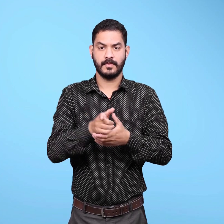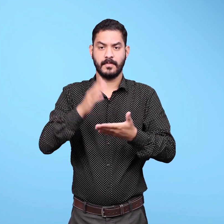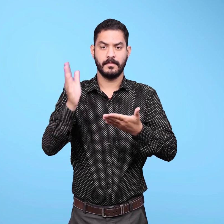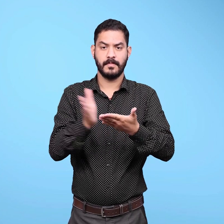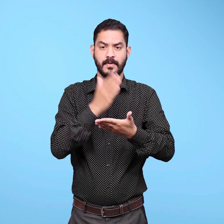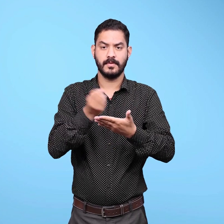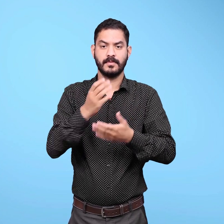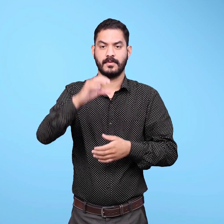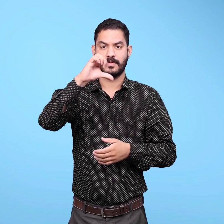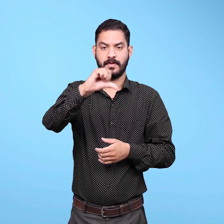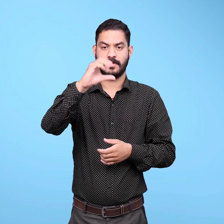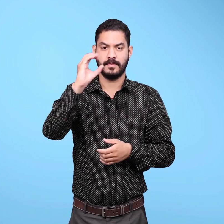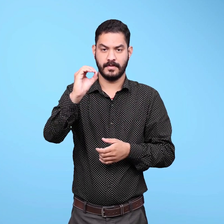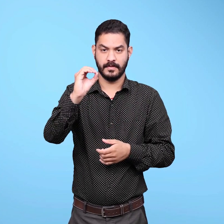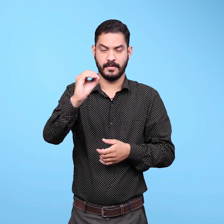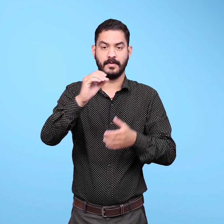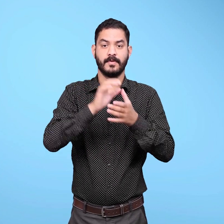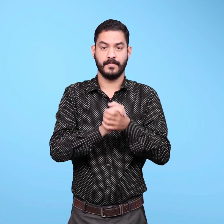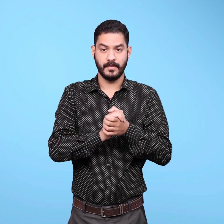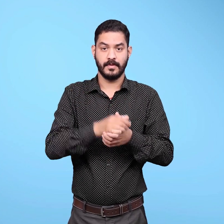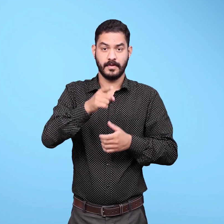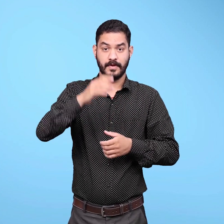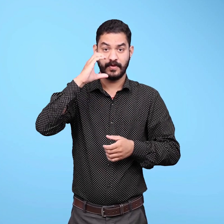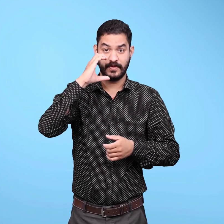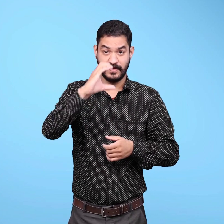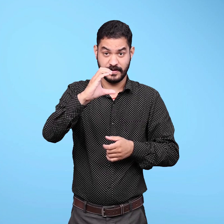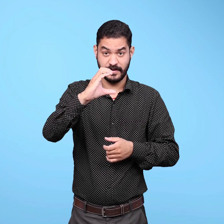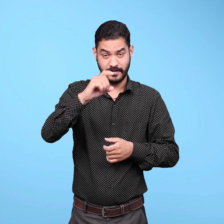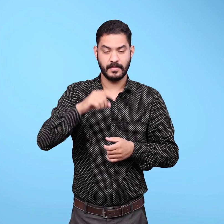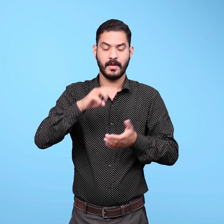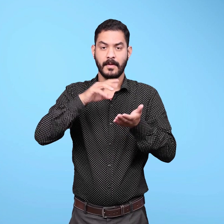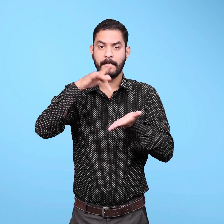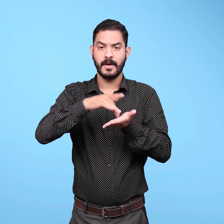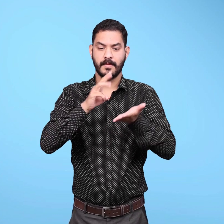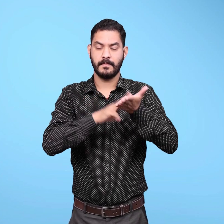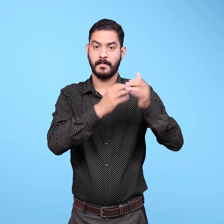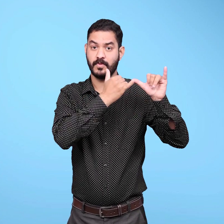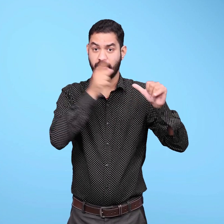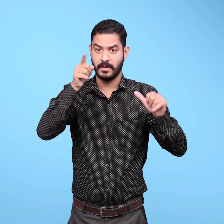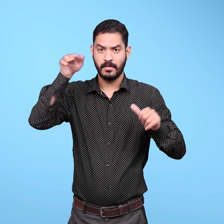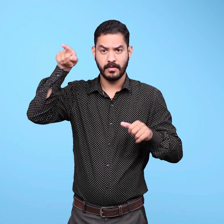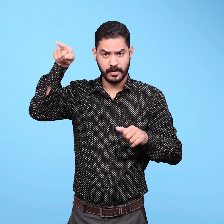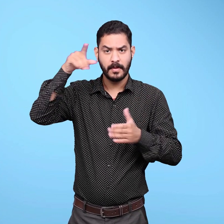Page number 90. C. Mathura was an important